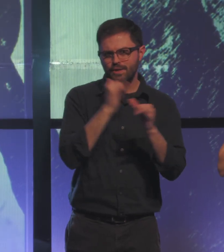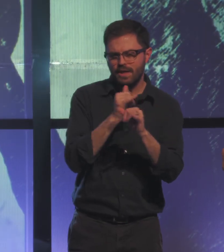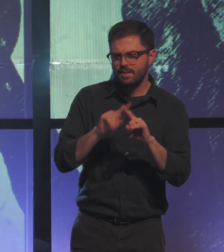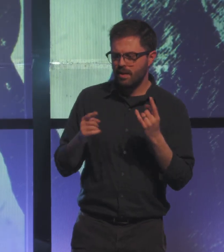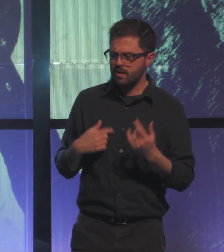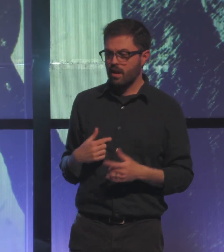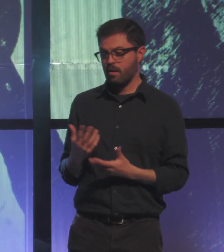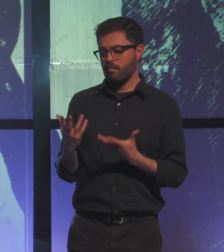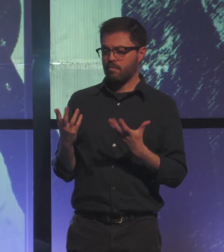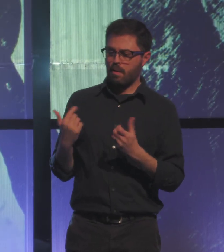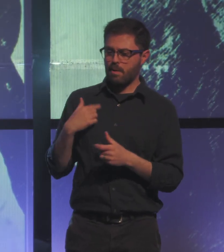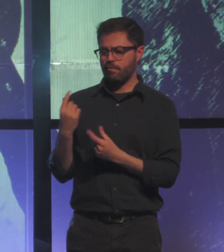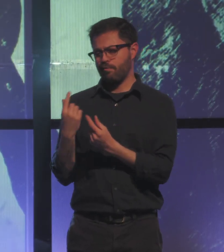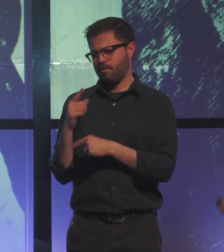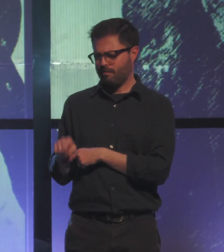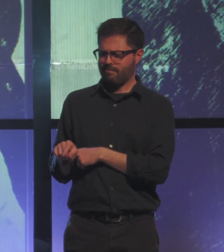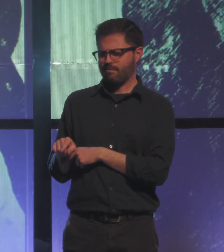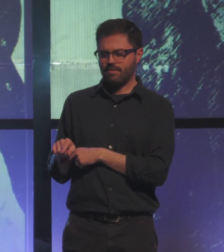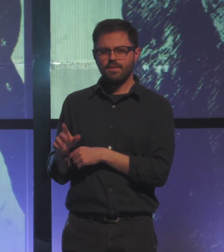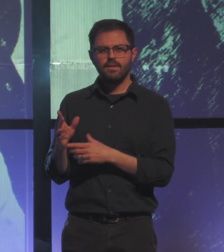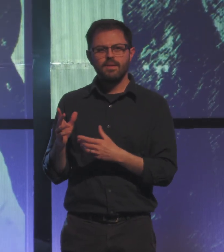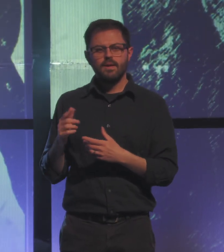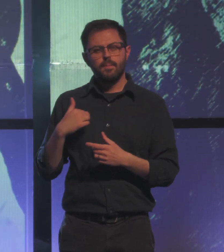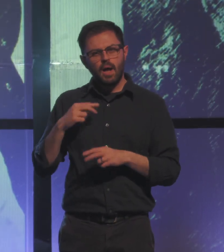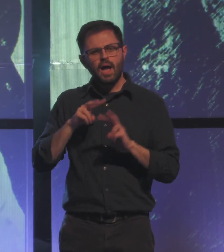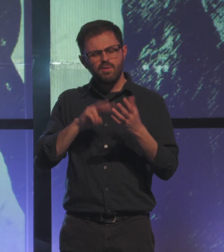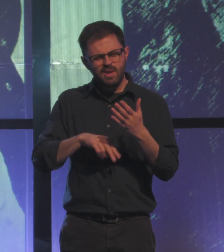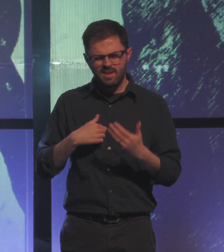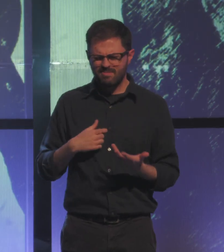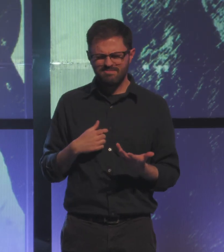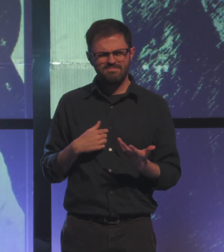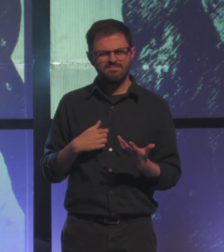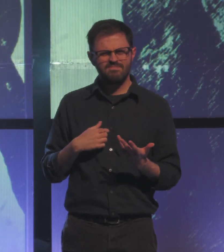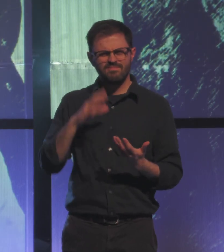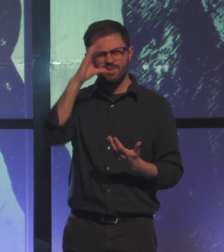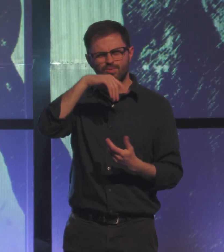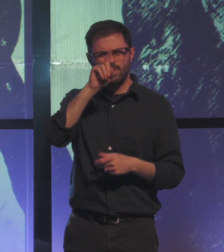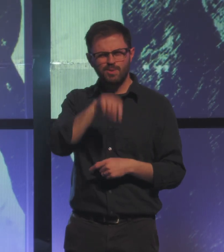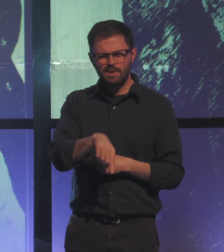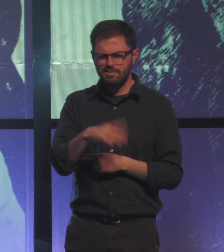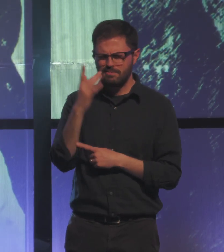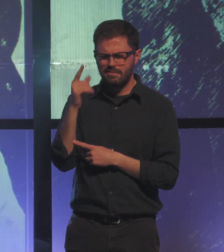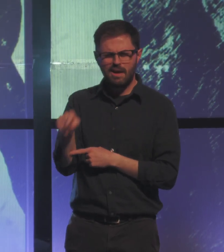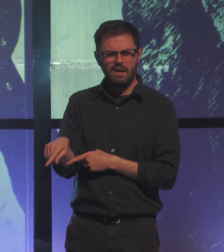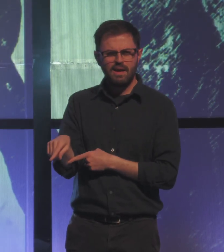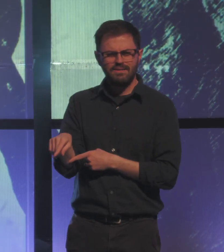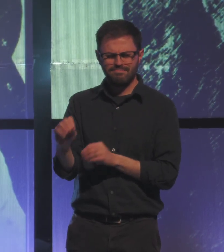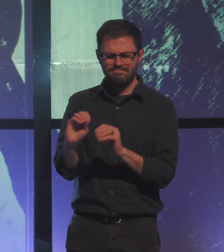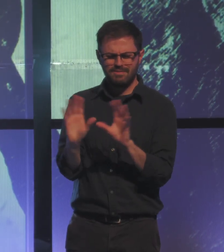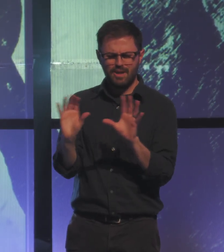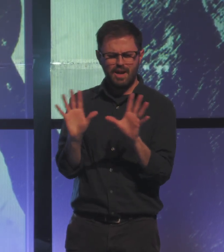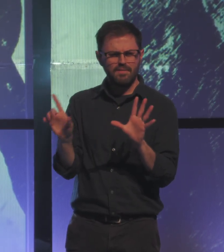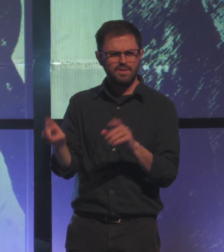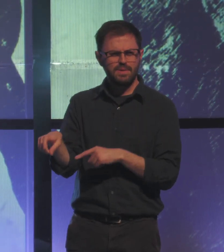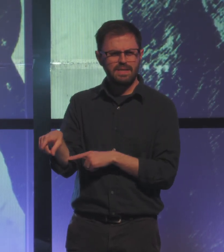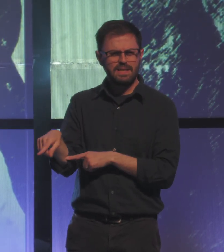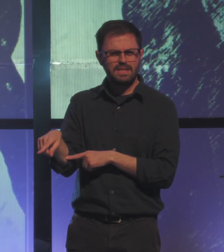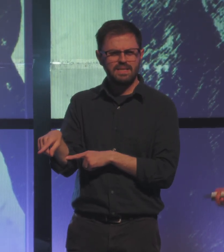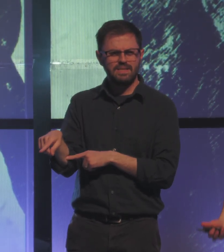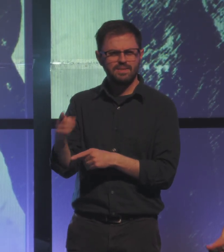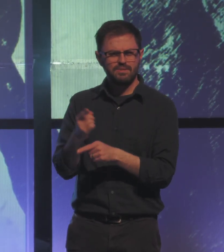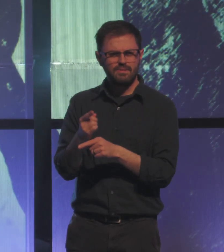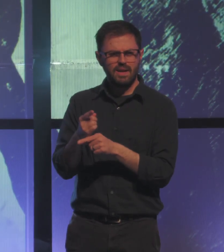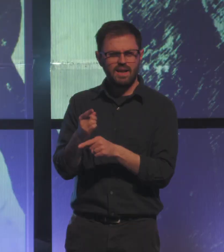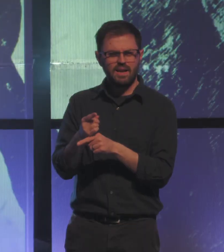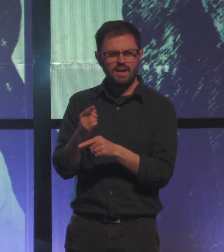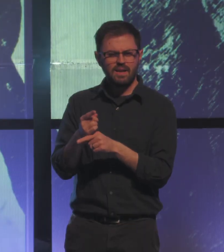not. But in my human, when I read this, it's like, why is he asking that? Isn't it obvious what he wants you